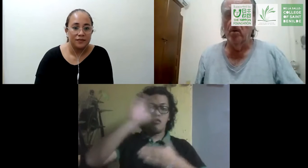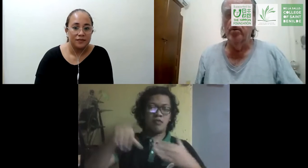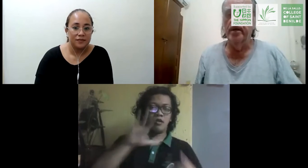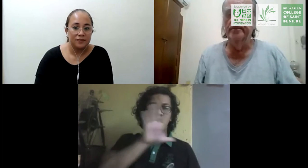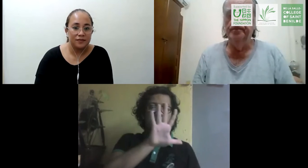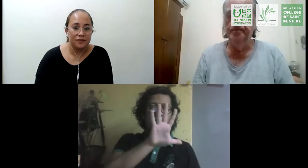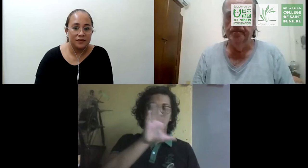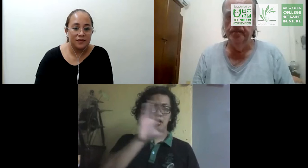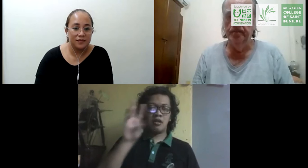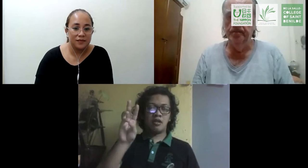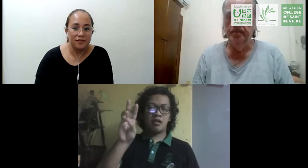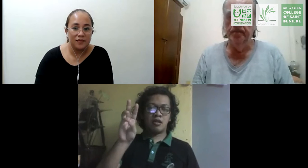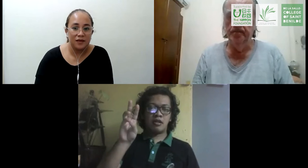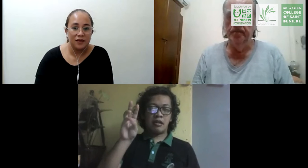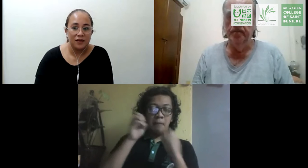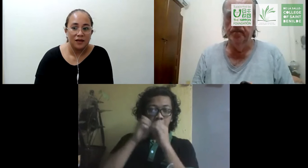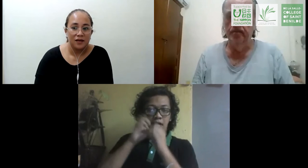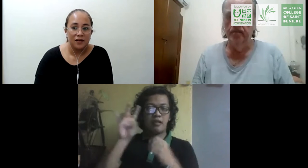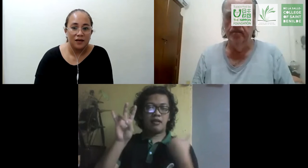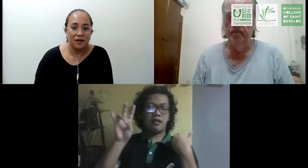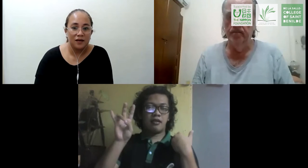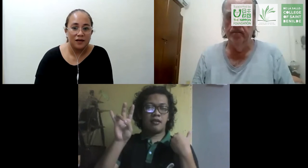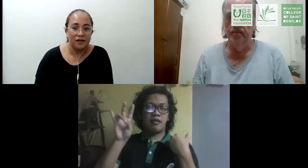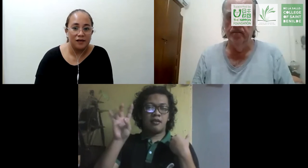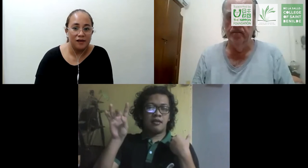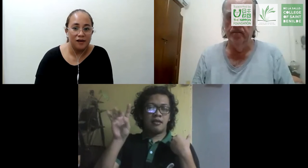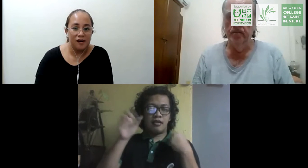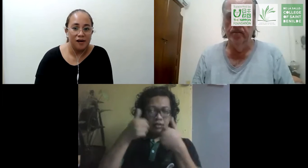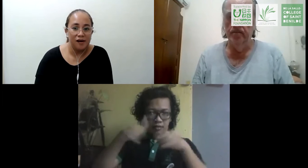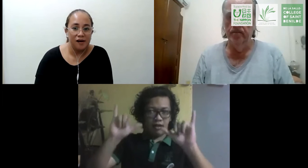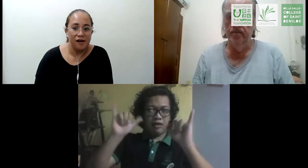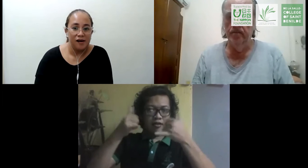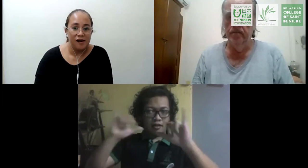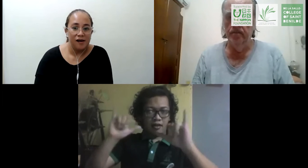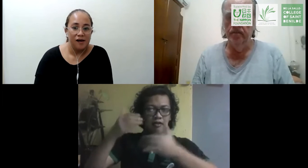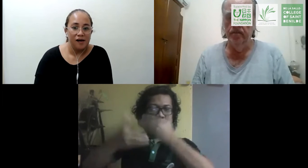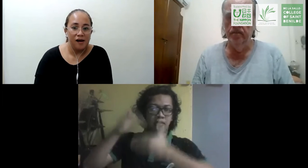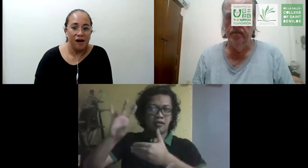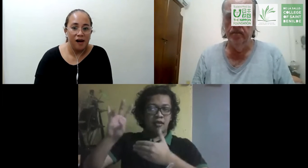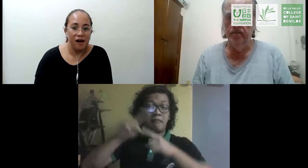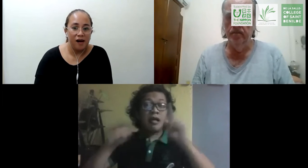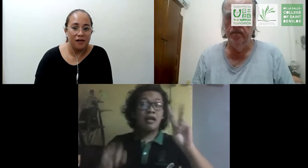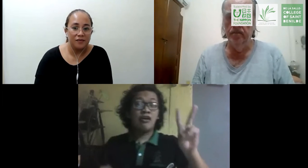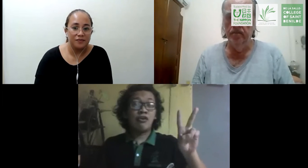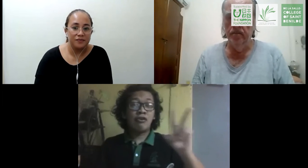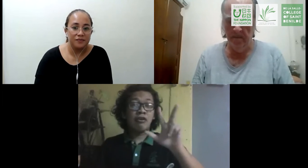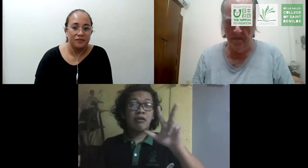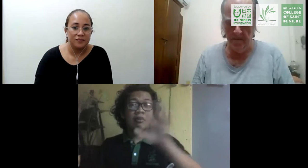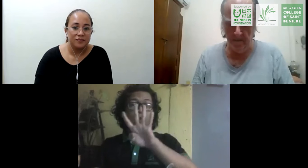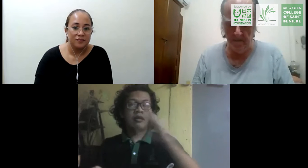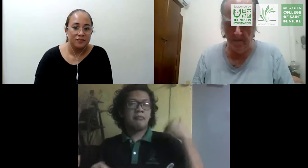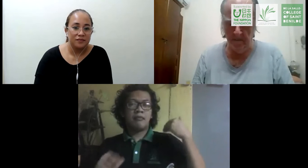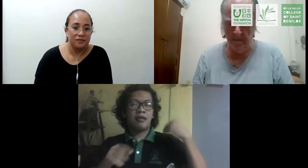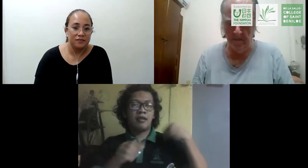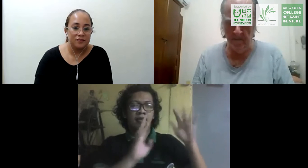For two-handed Okay. signs, we're all done from lessons 5 and 6. But we're still doing lessons 7 and